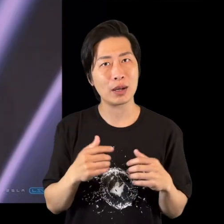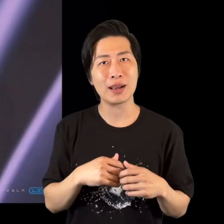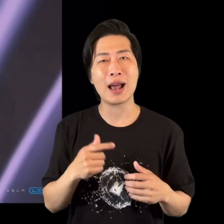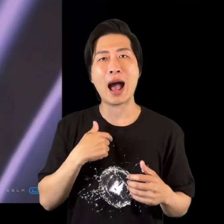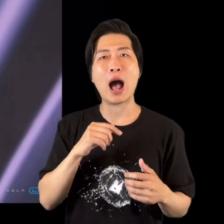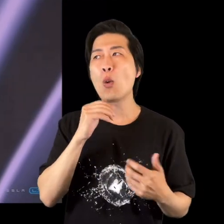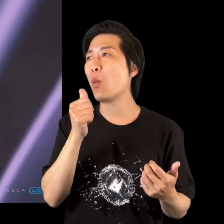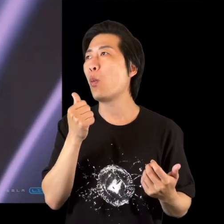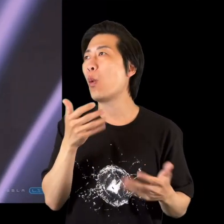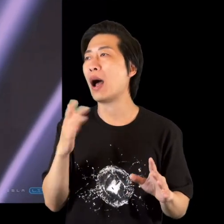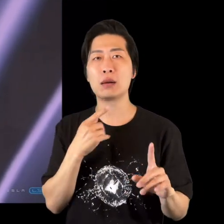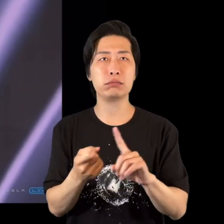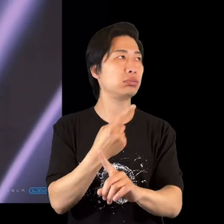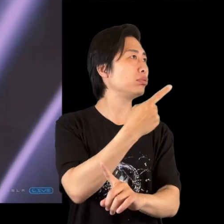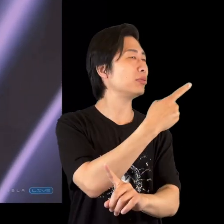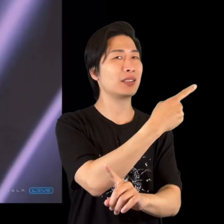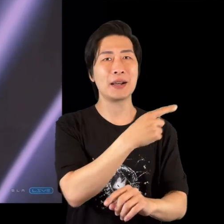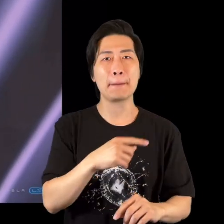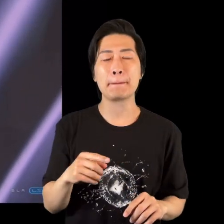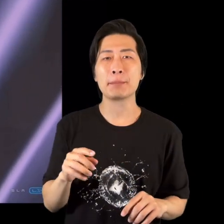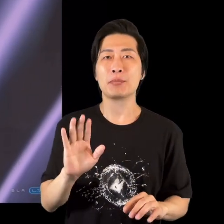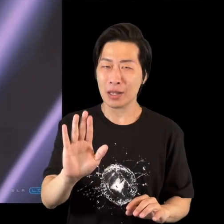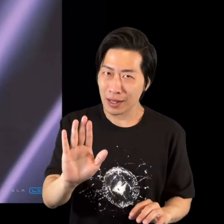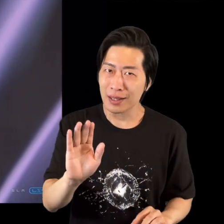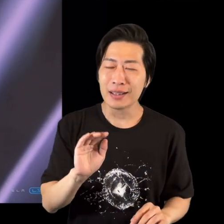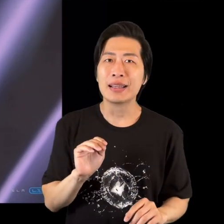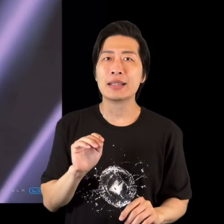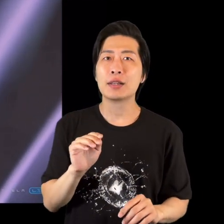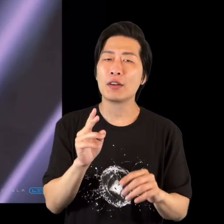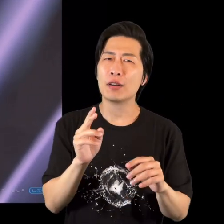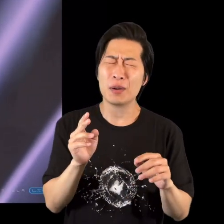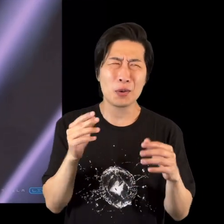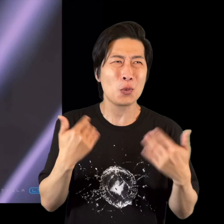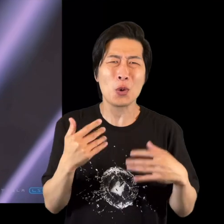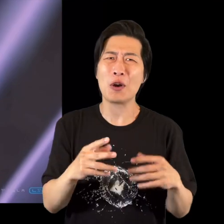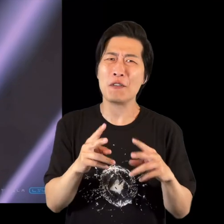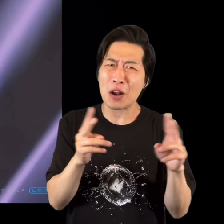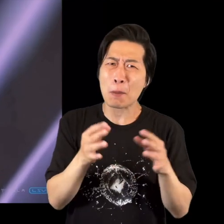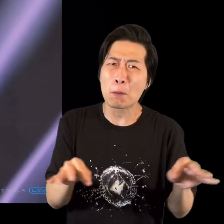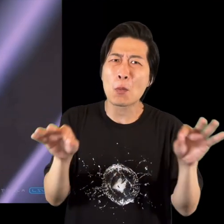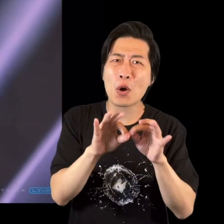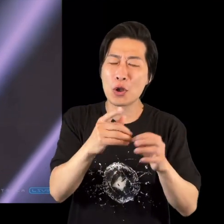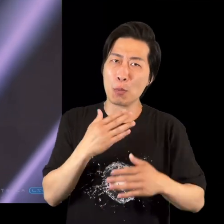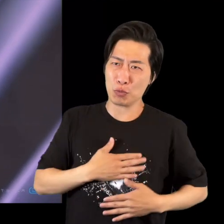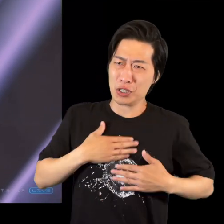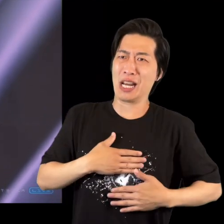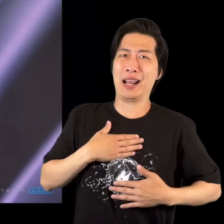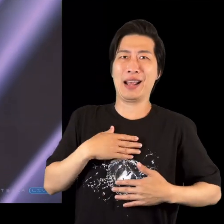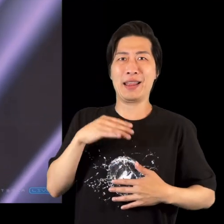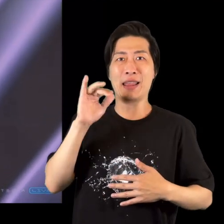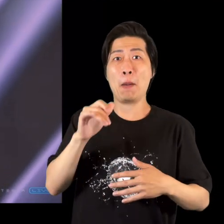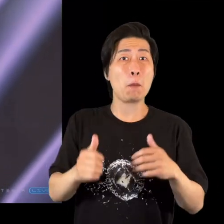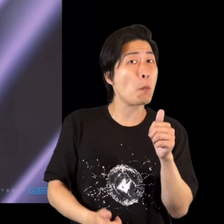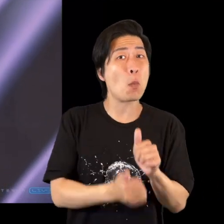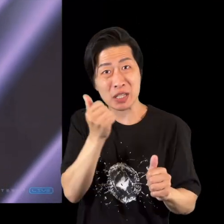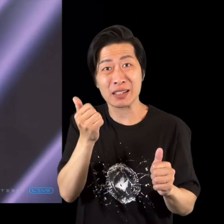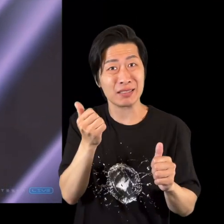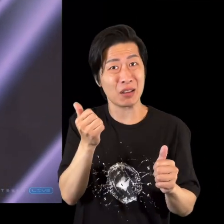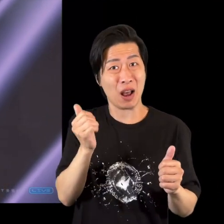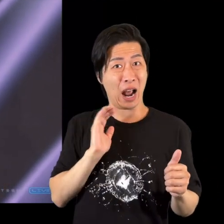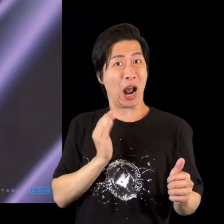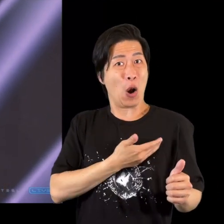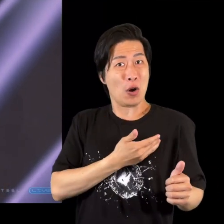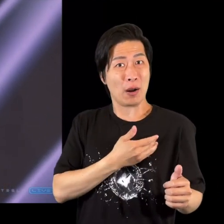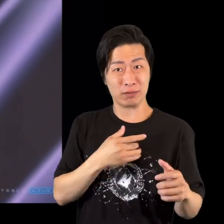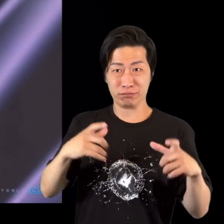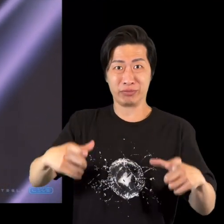but it's very important to appreciate that most of our battery packs are iron-based. A